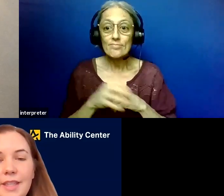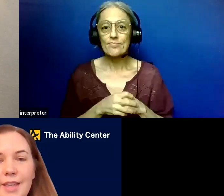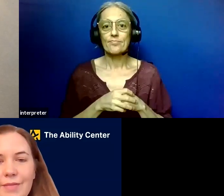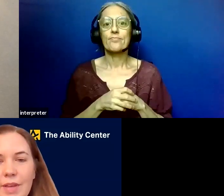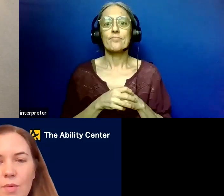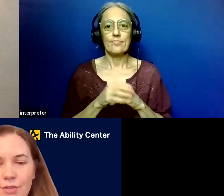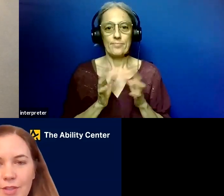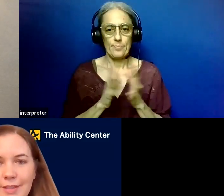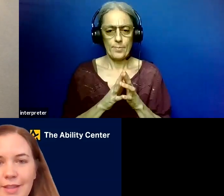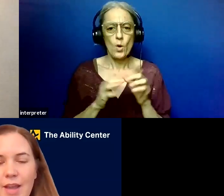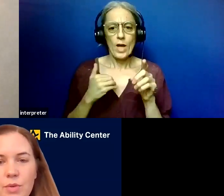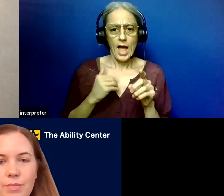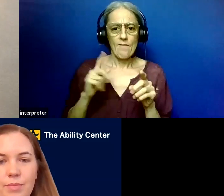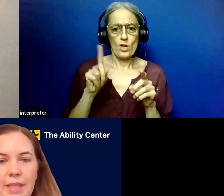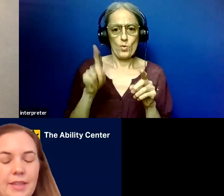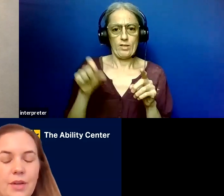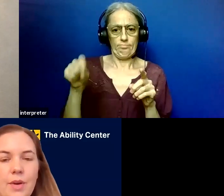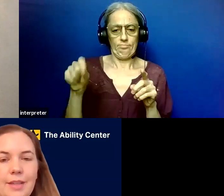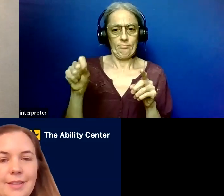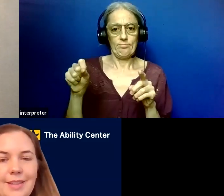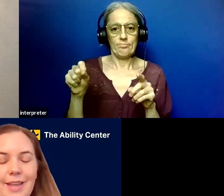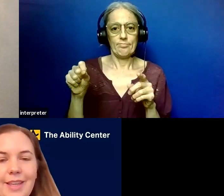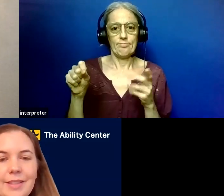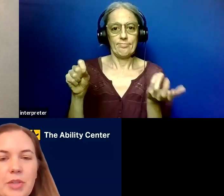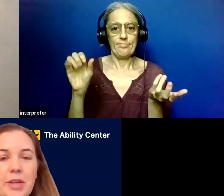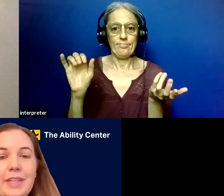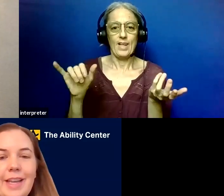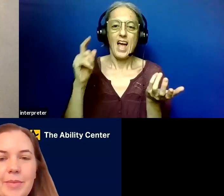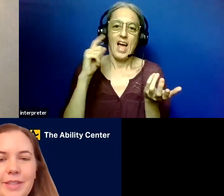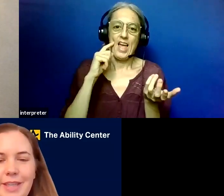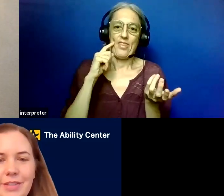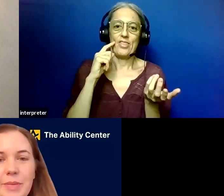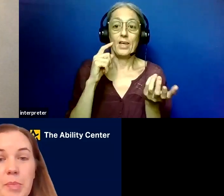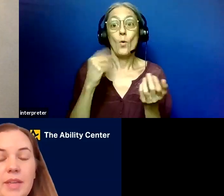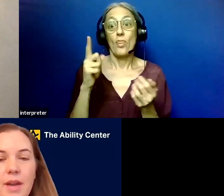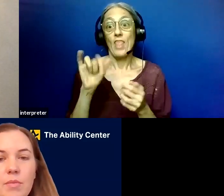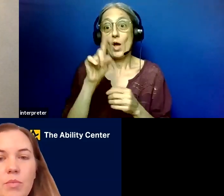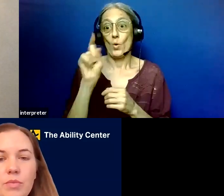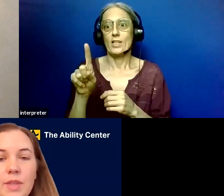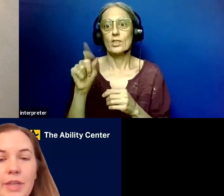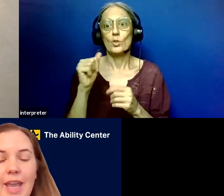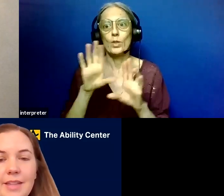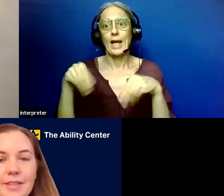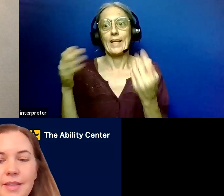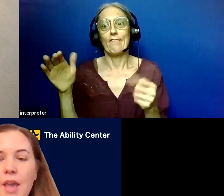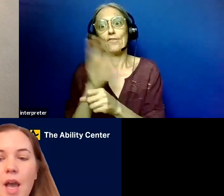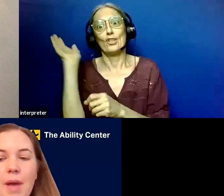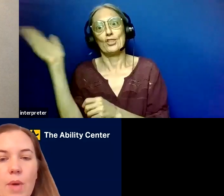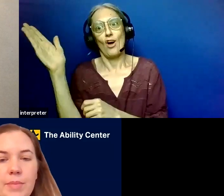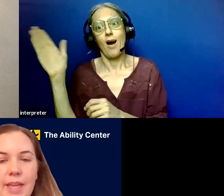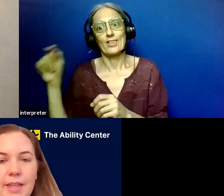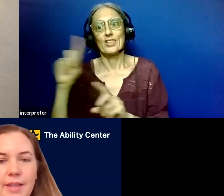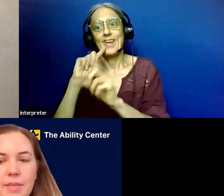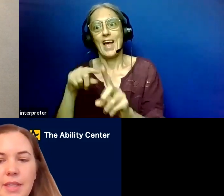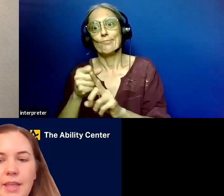So we did have a question that would be, I think the subject of an entire presentation, but somebody asked